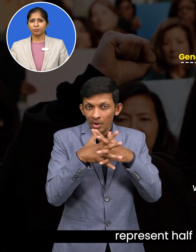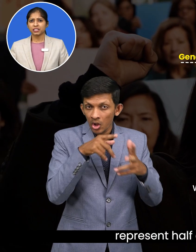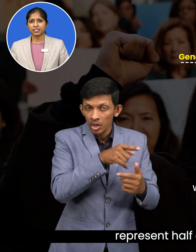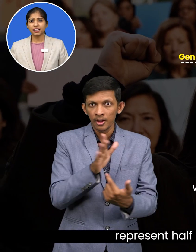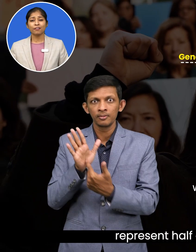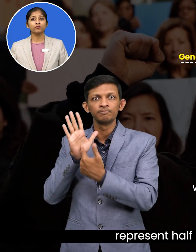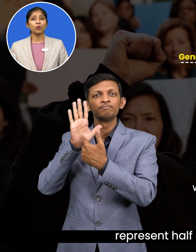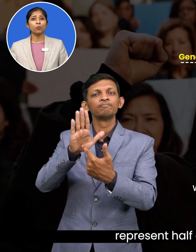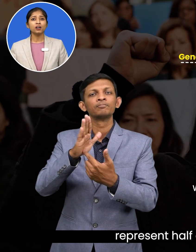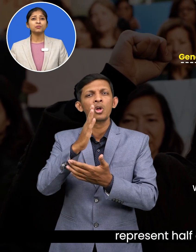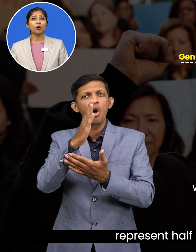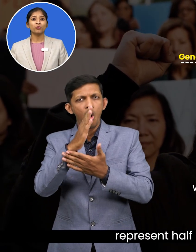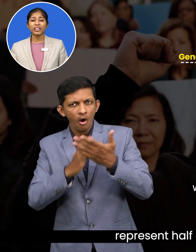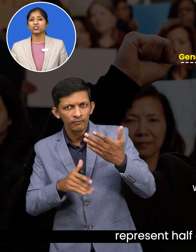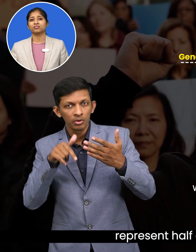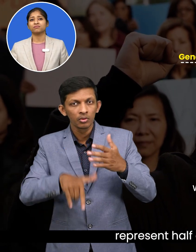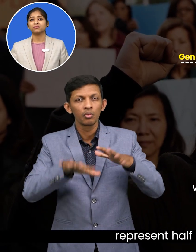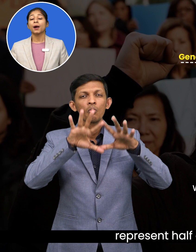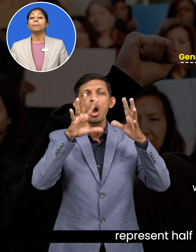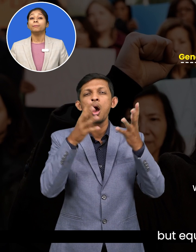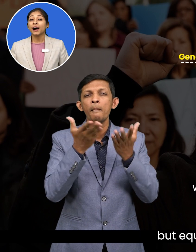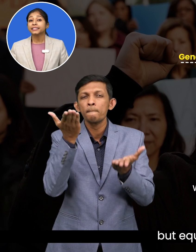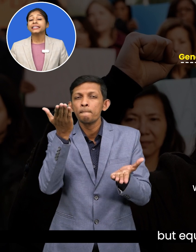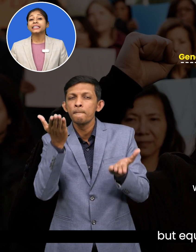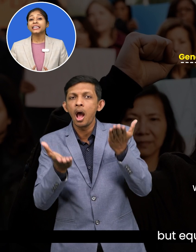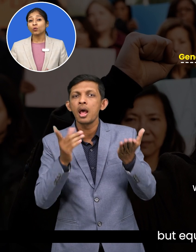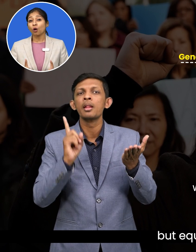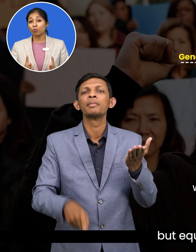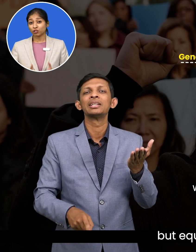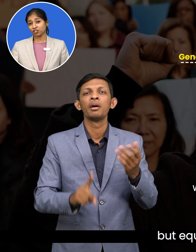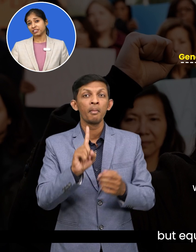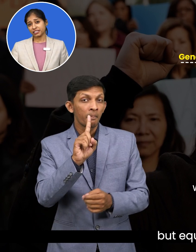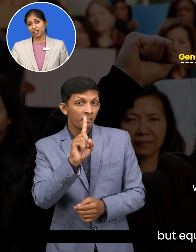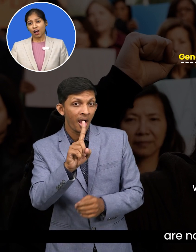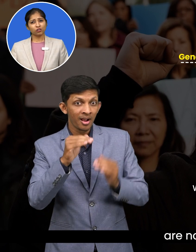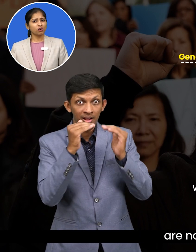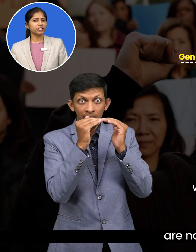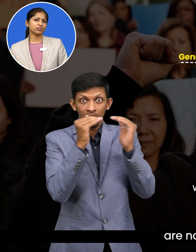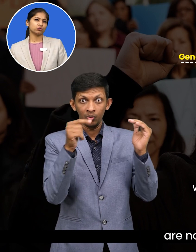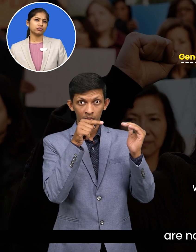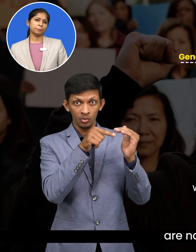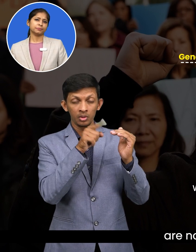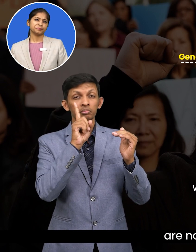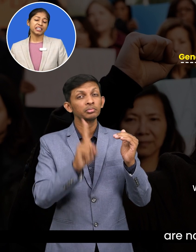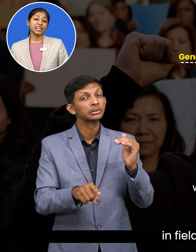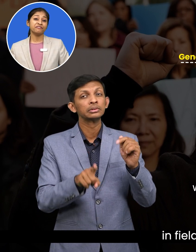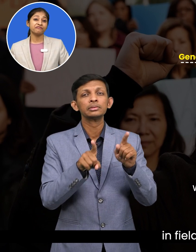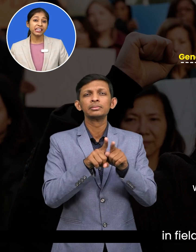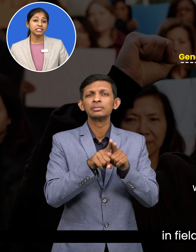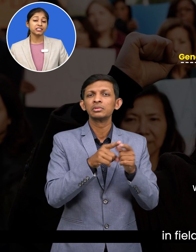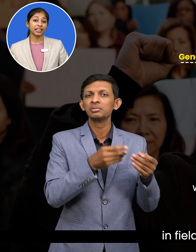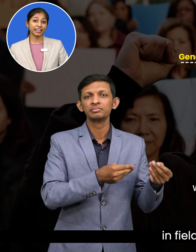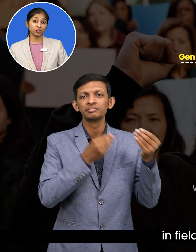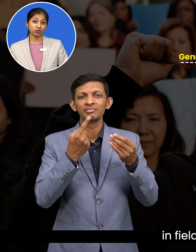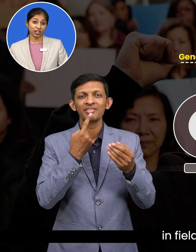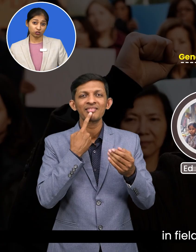Women represent half of the world's population, but equal opportunities are not given to them in